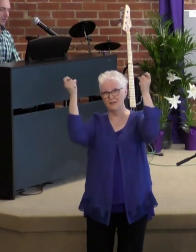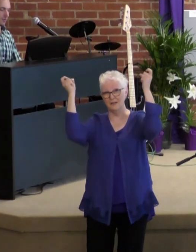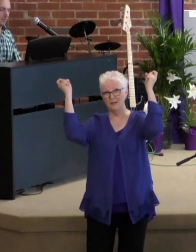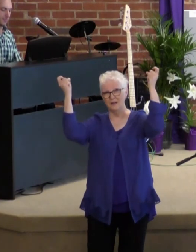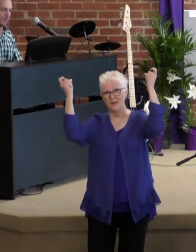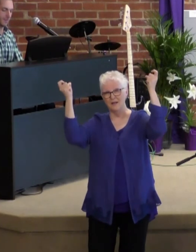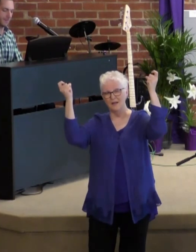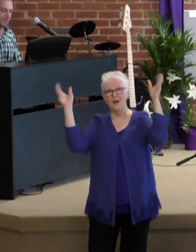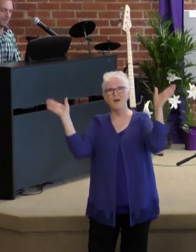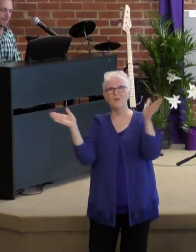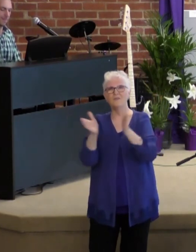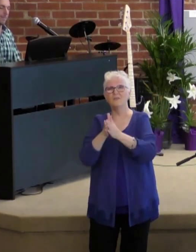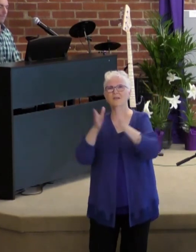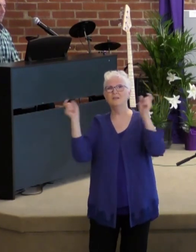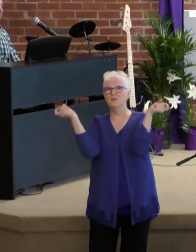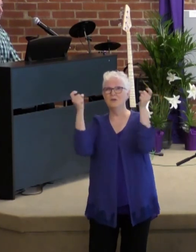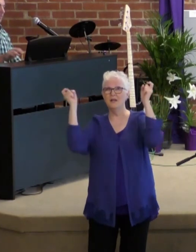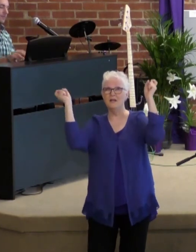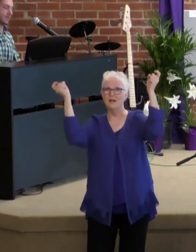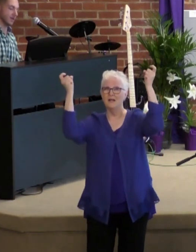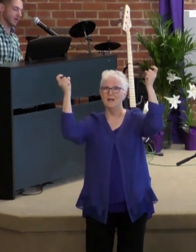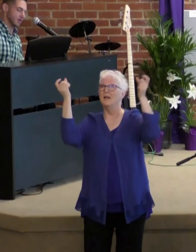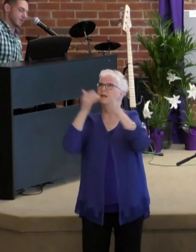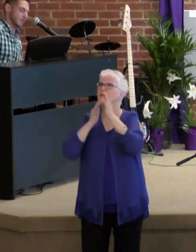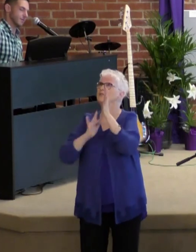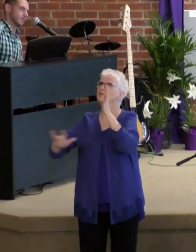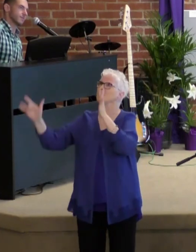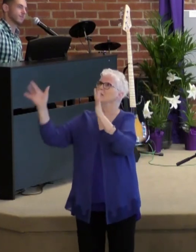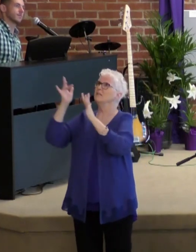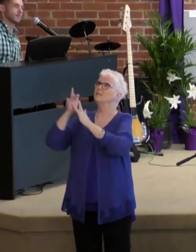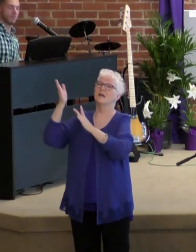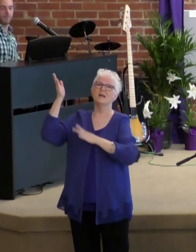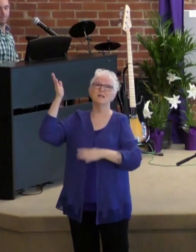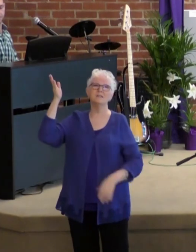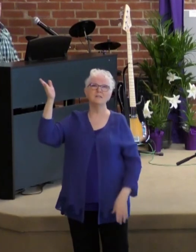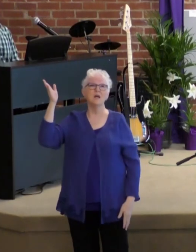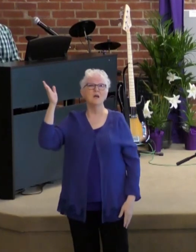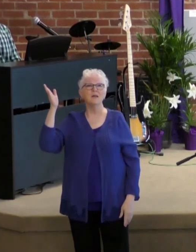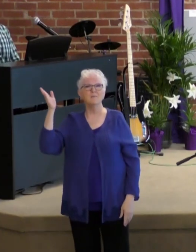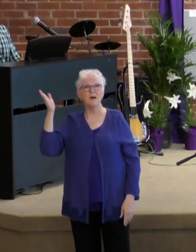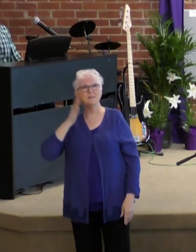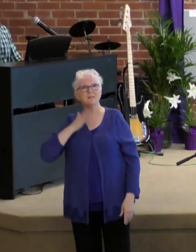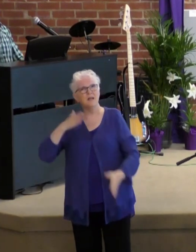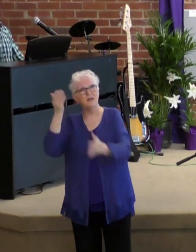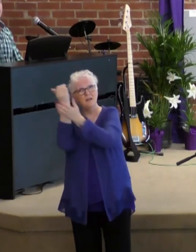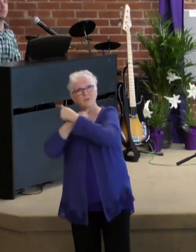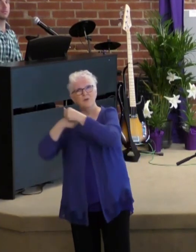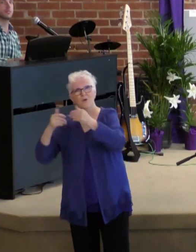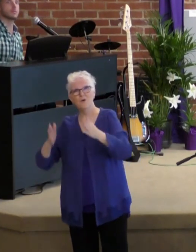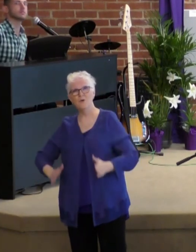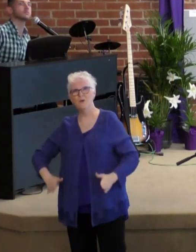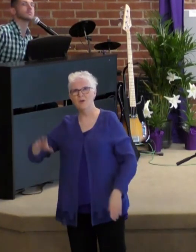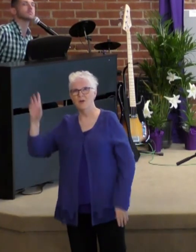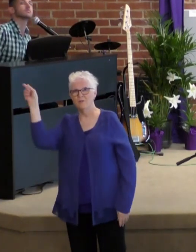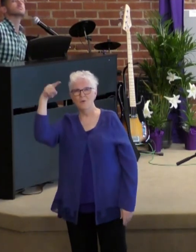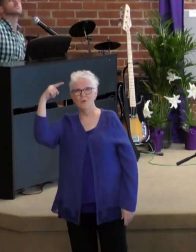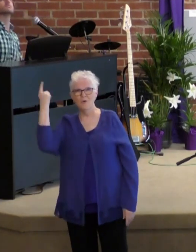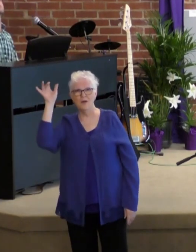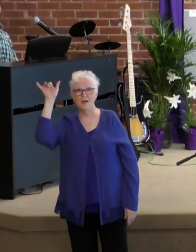victory. Oh, victory in Jesus, my